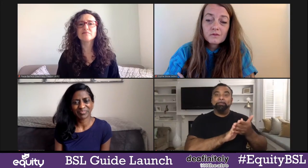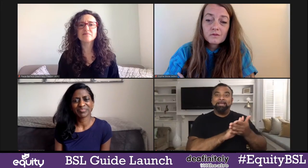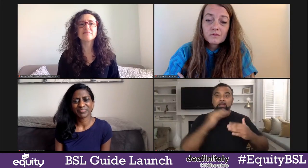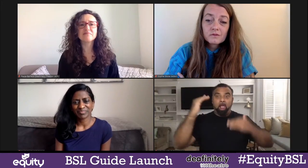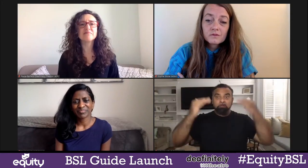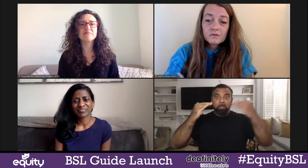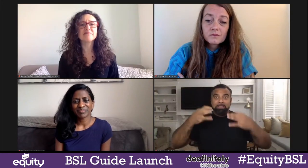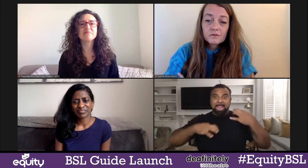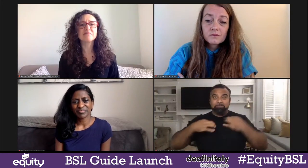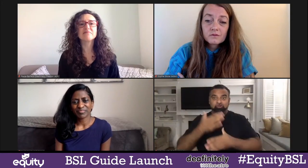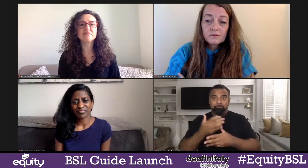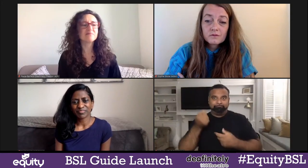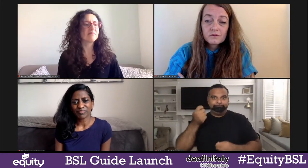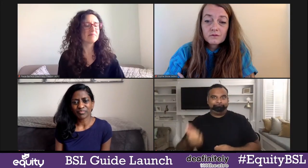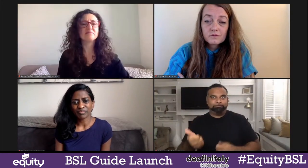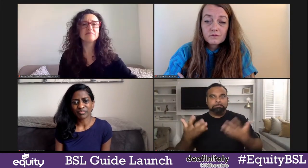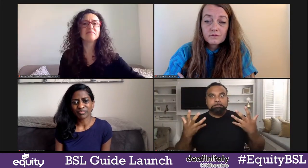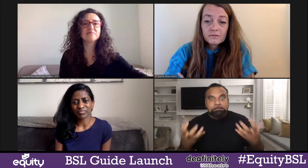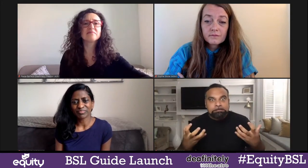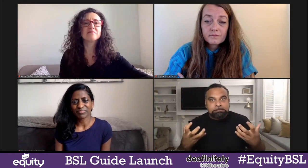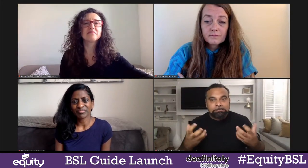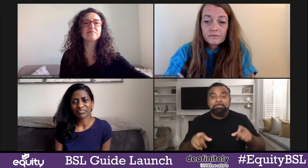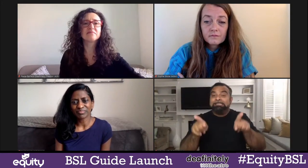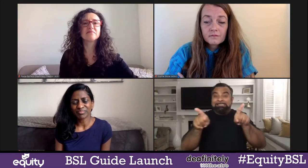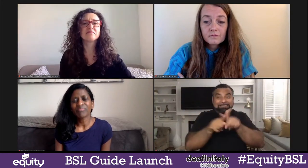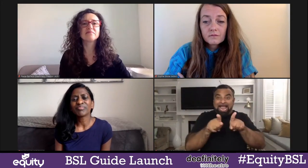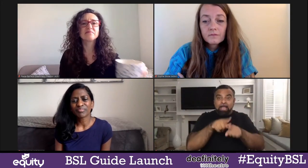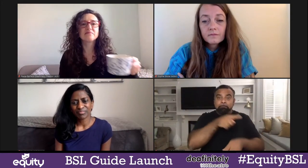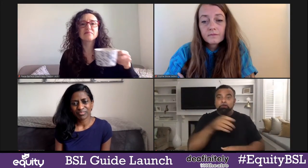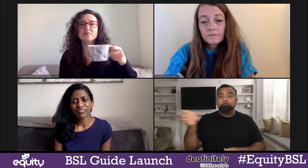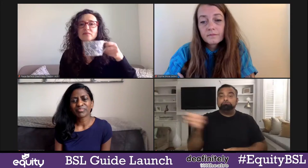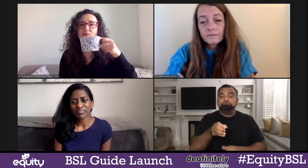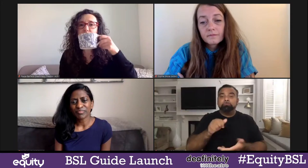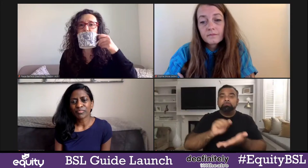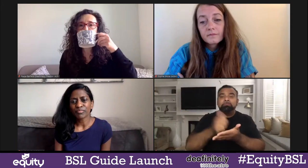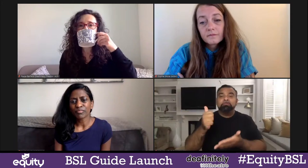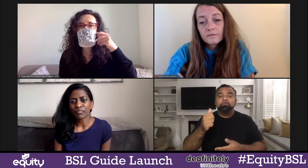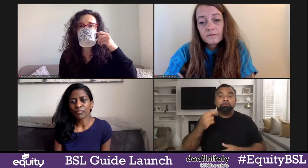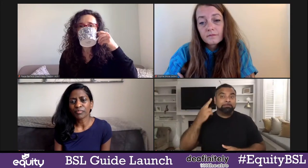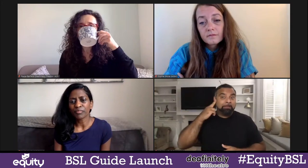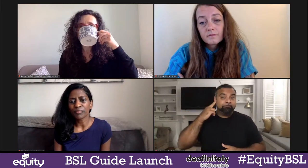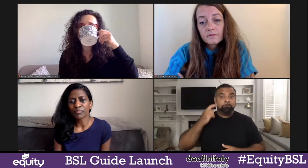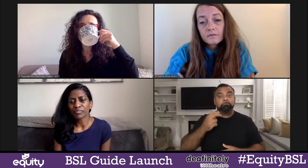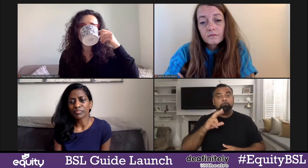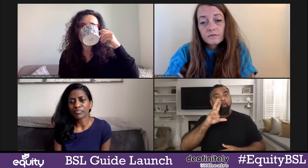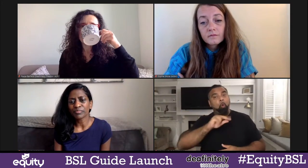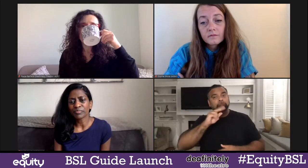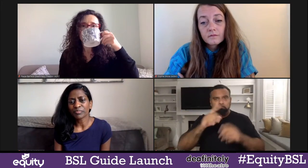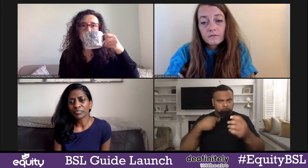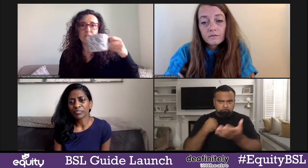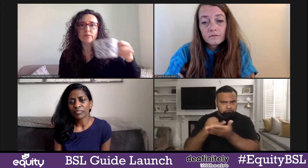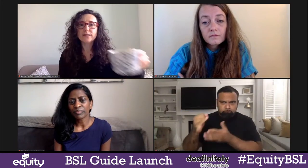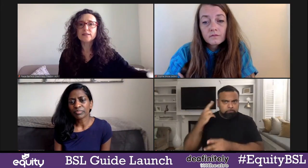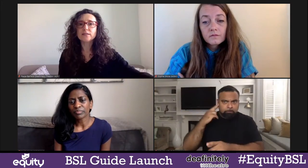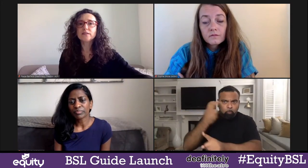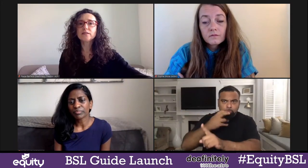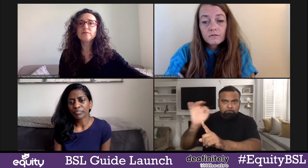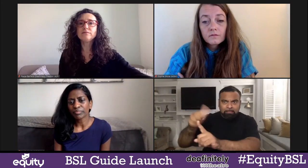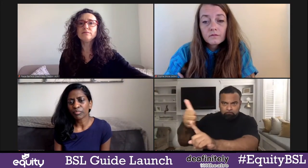vocabulary yet either. So there are sort of, you know, then less opportunities for adult deaf actors. And, you know, I also see